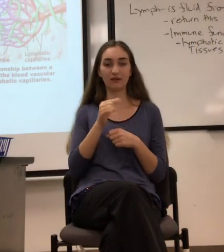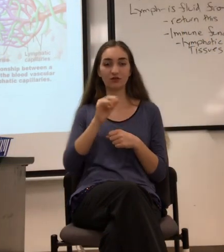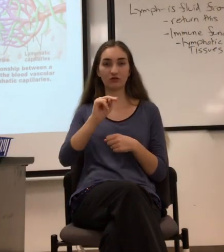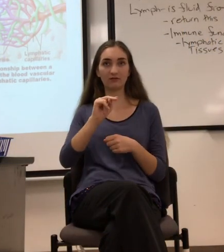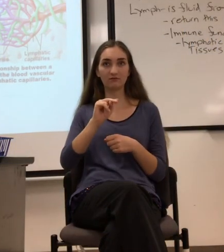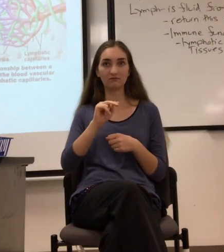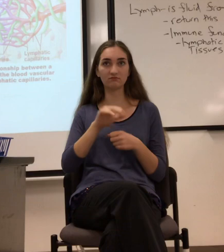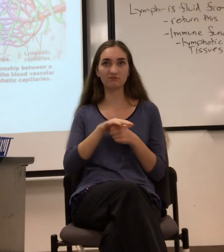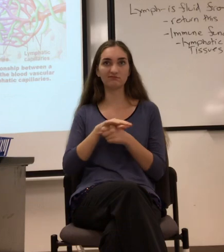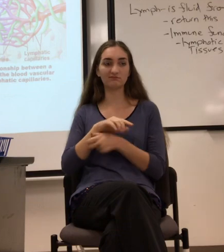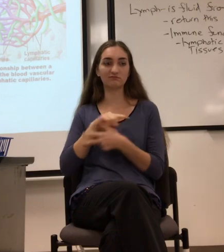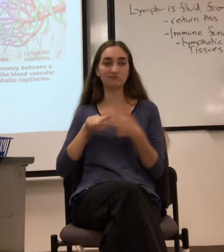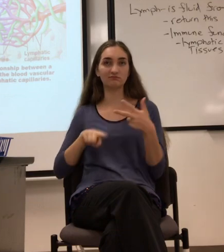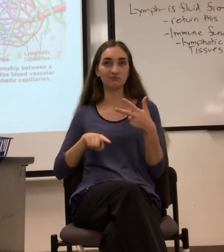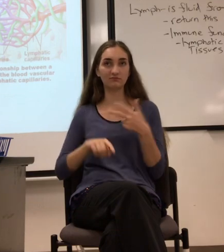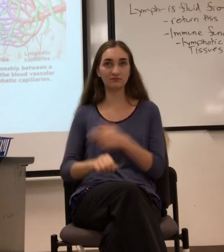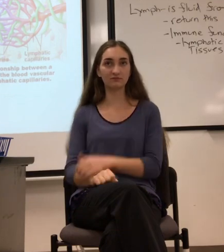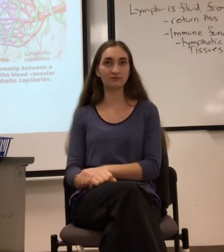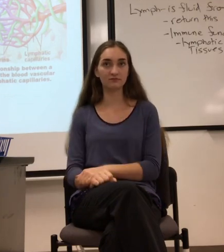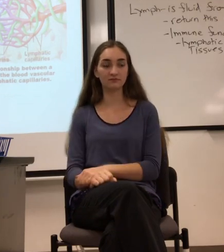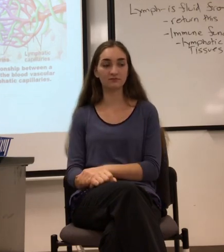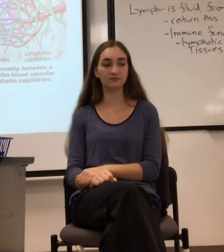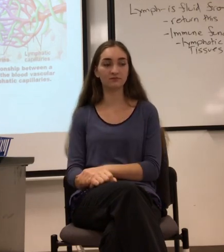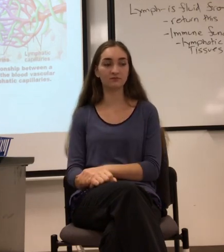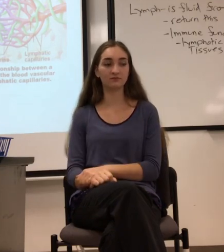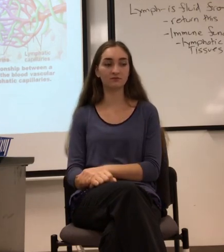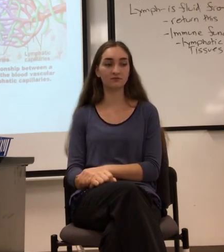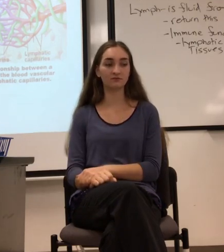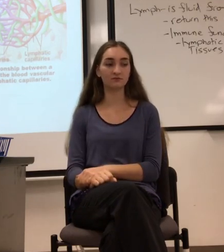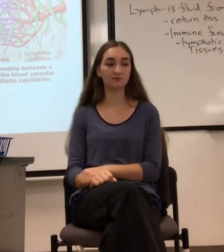one of the lymph organs we'll look at.